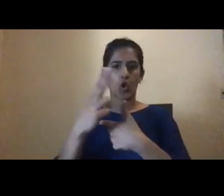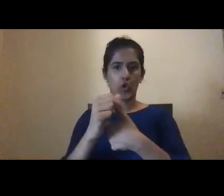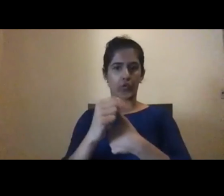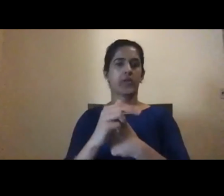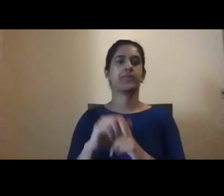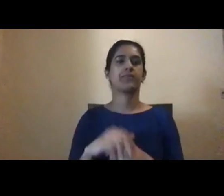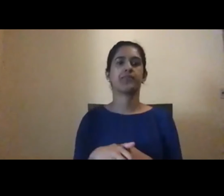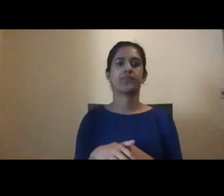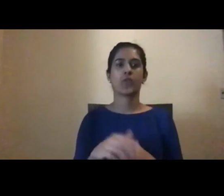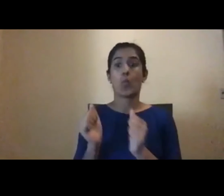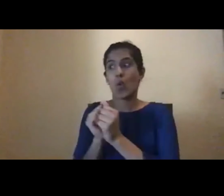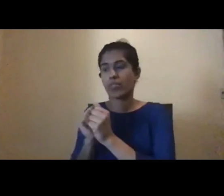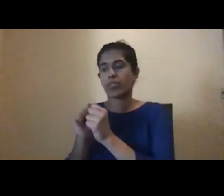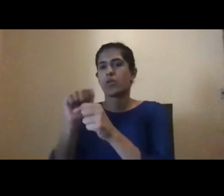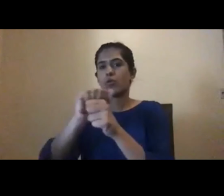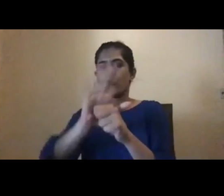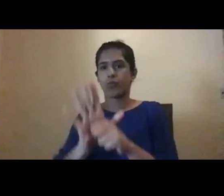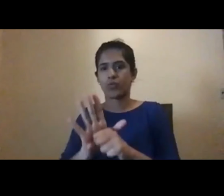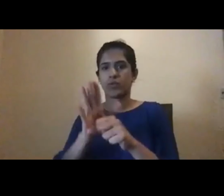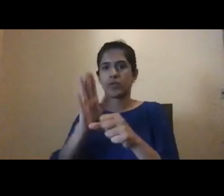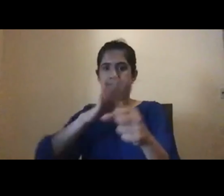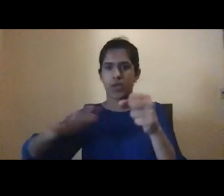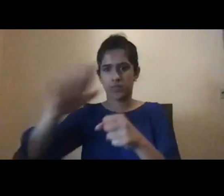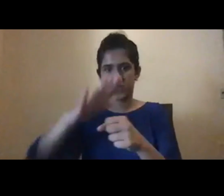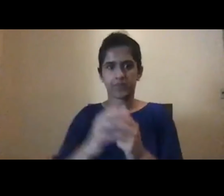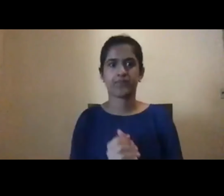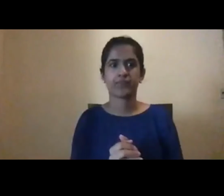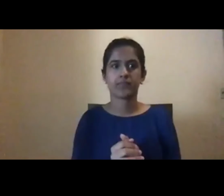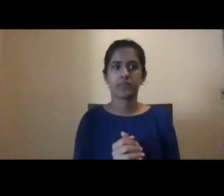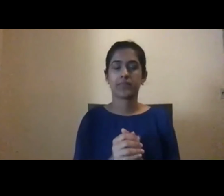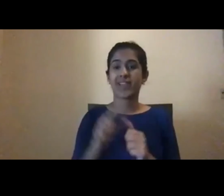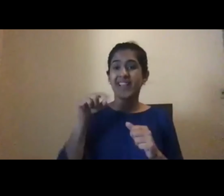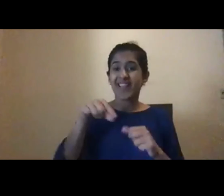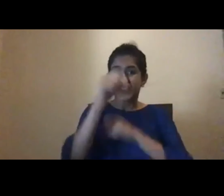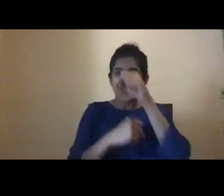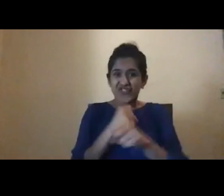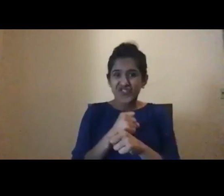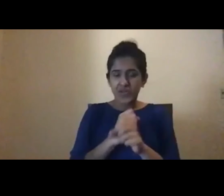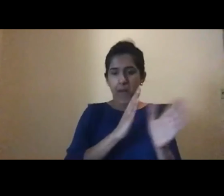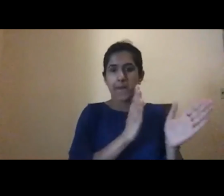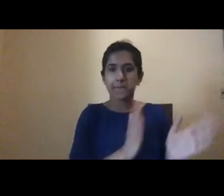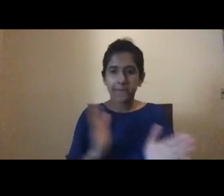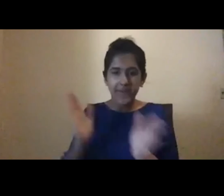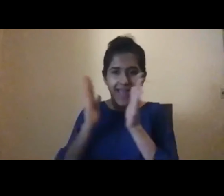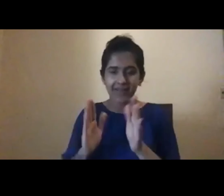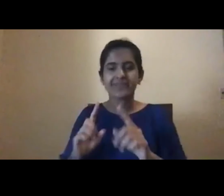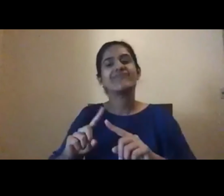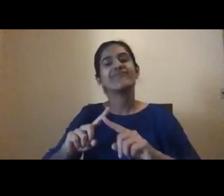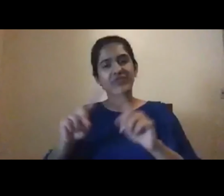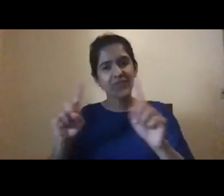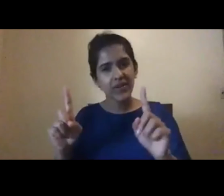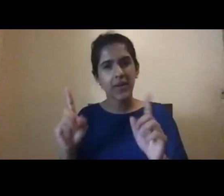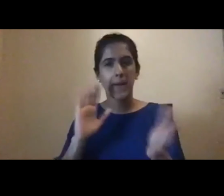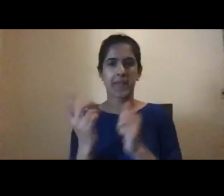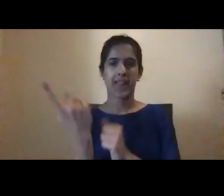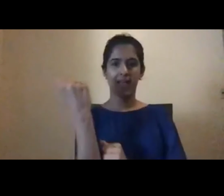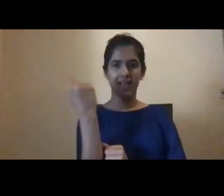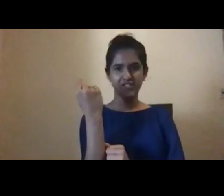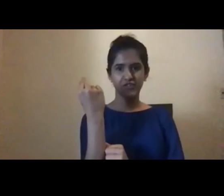Now I'm going to explain how you can prepare for hurricane season, especially during the coronavirus pandemic. So this year,